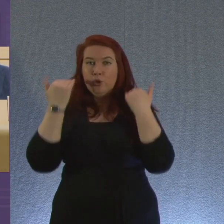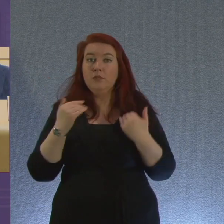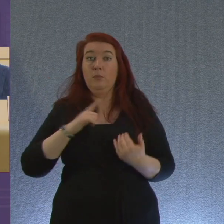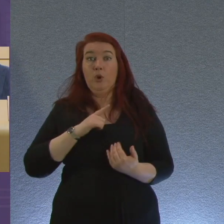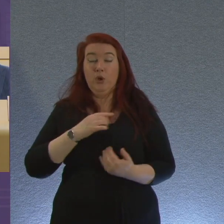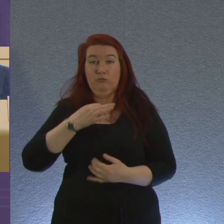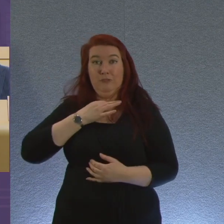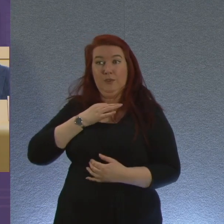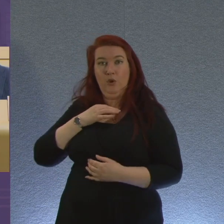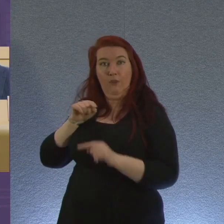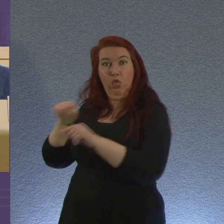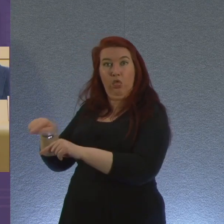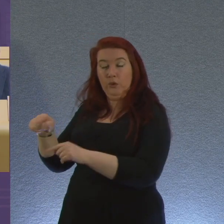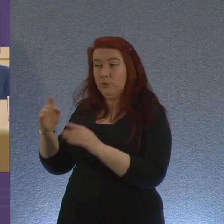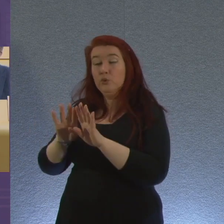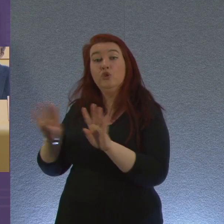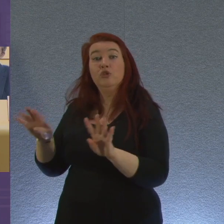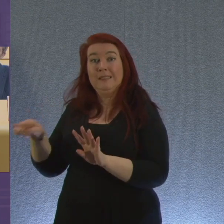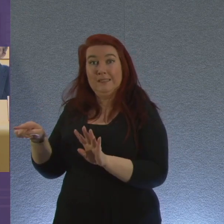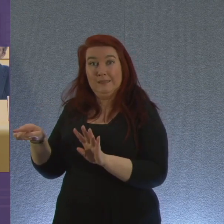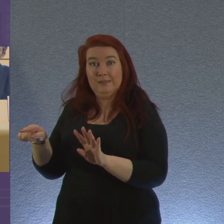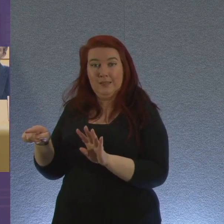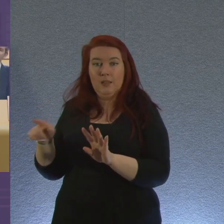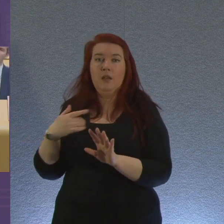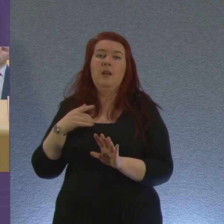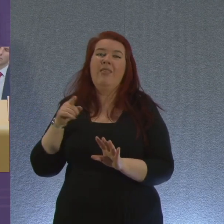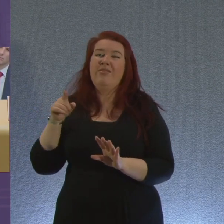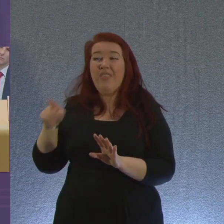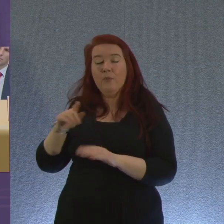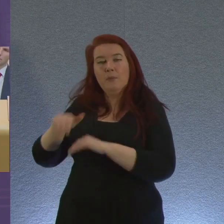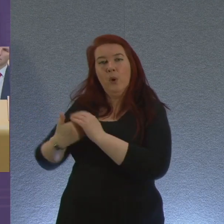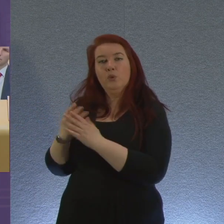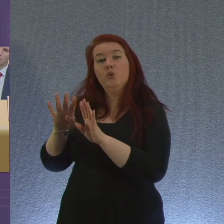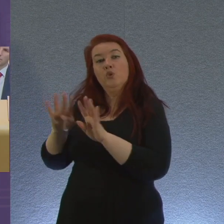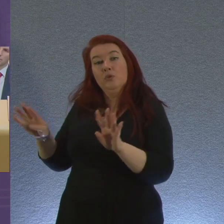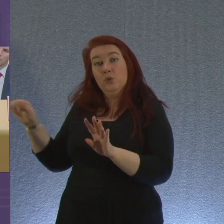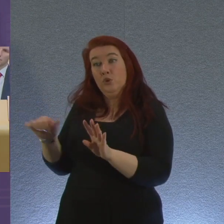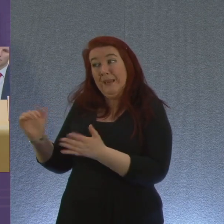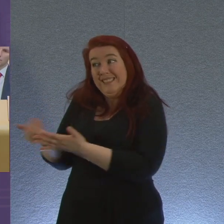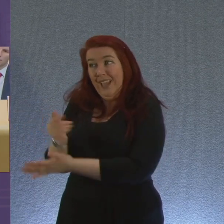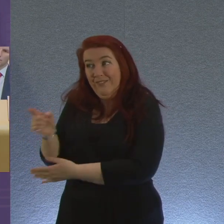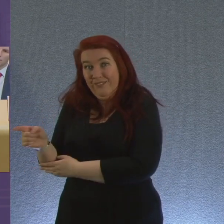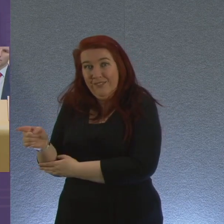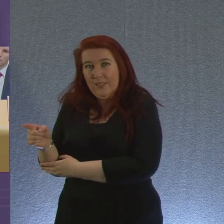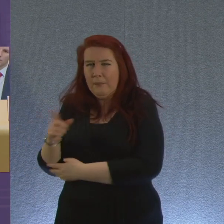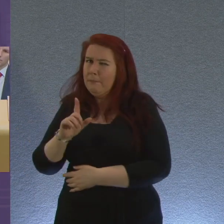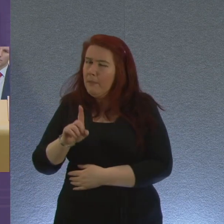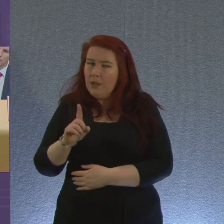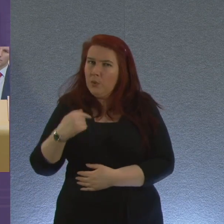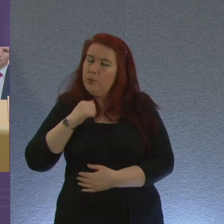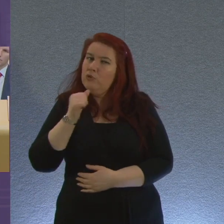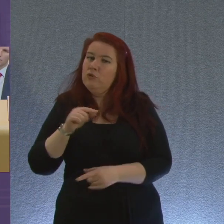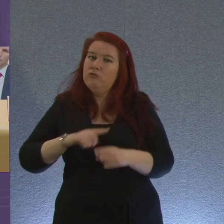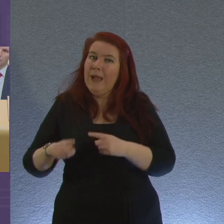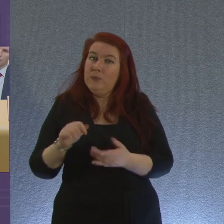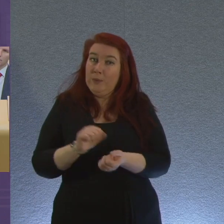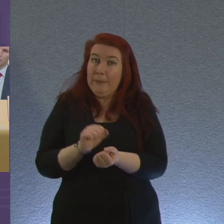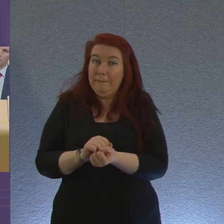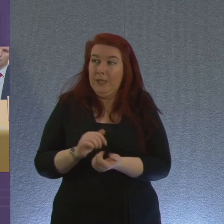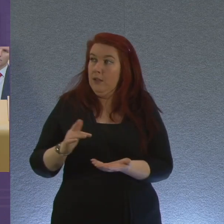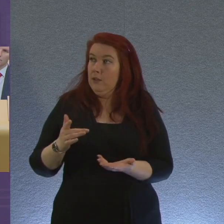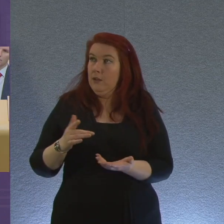to juries. The focus of these provisions were around keeping jurors safe, but Presiding Officer, we are not trying to keep jurors safe from